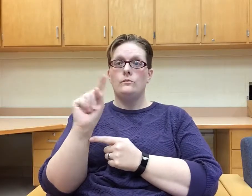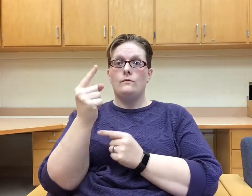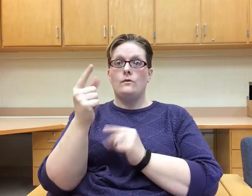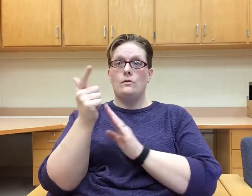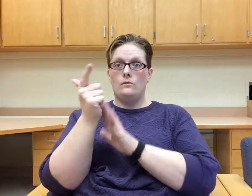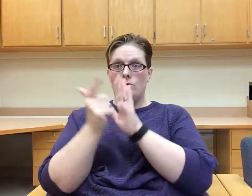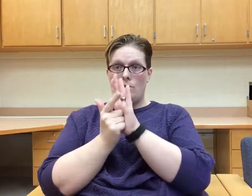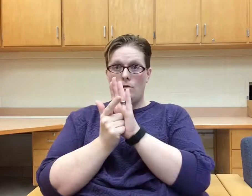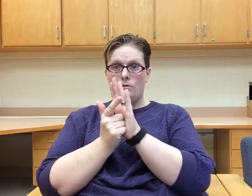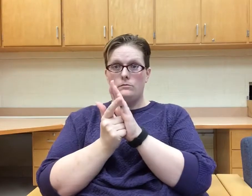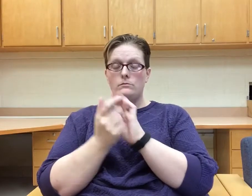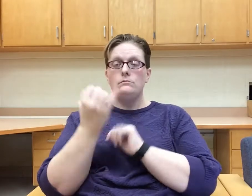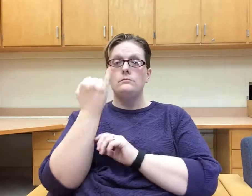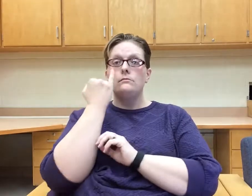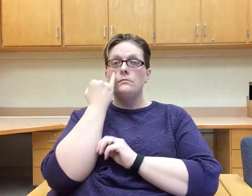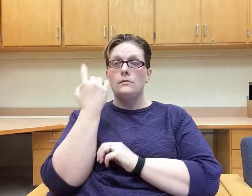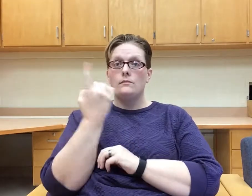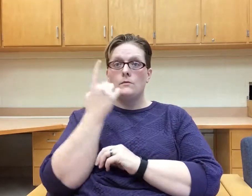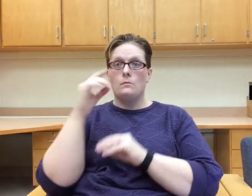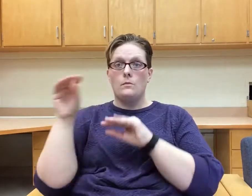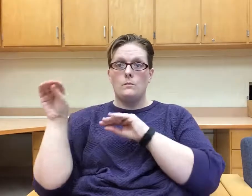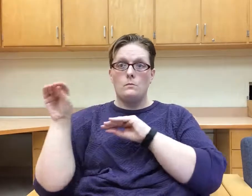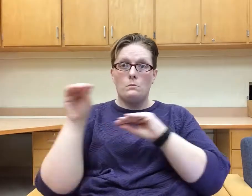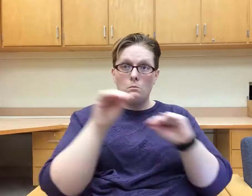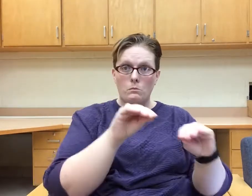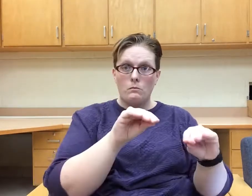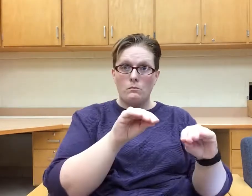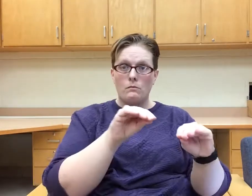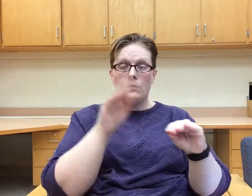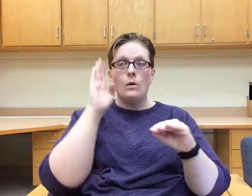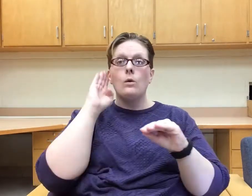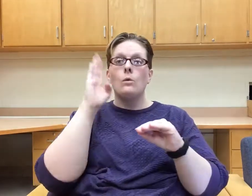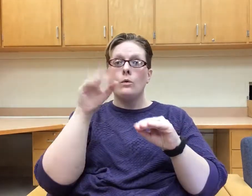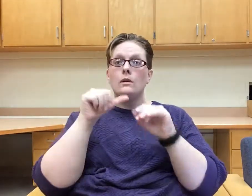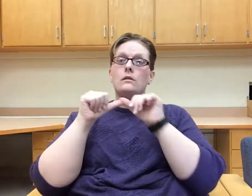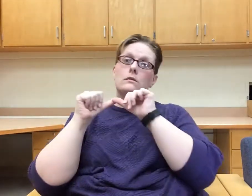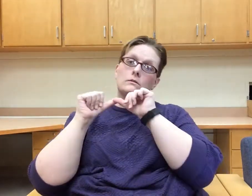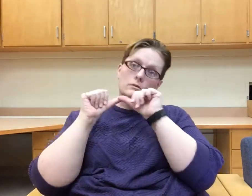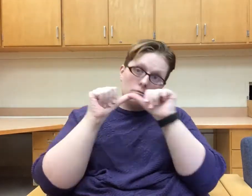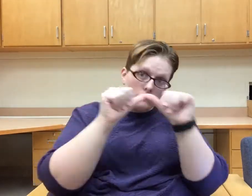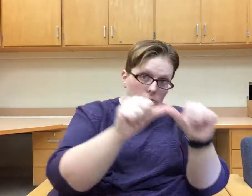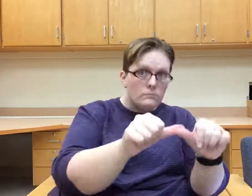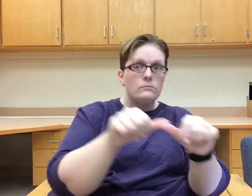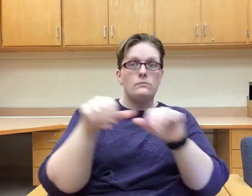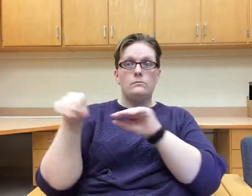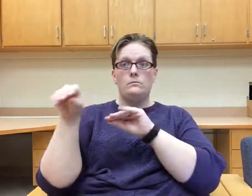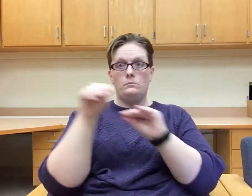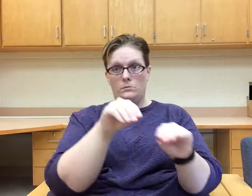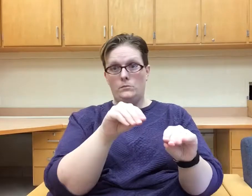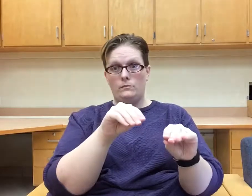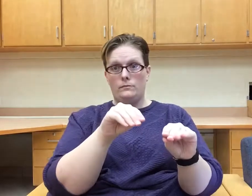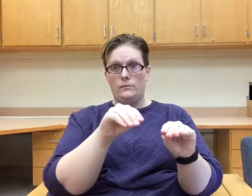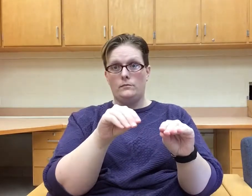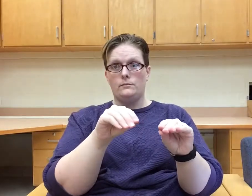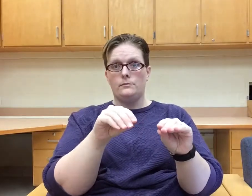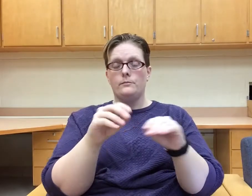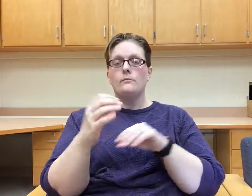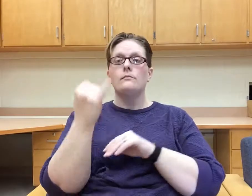Newton's first law states that an object in motion will stay in motion, and an object